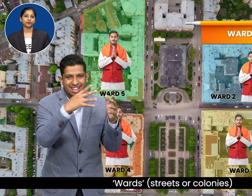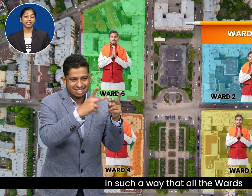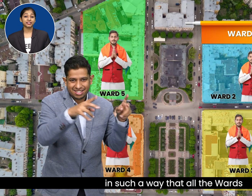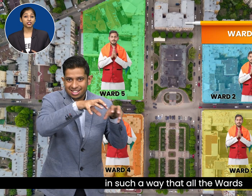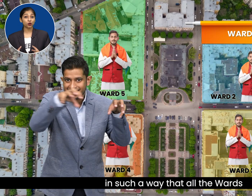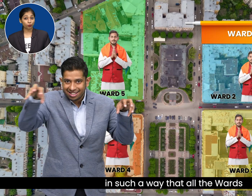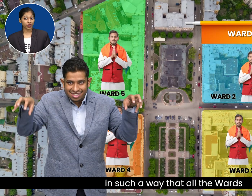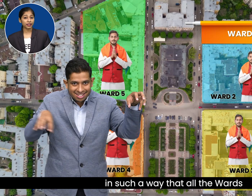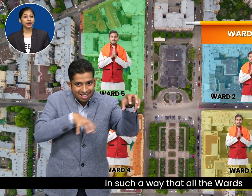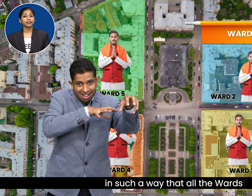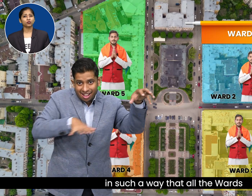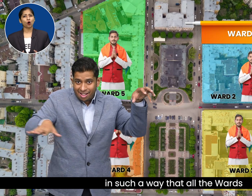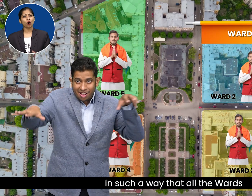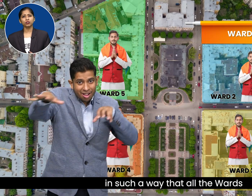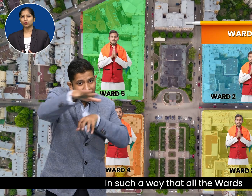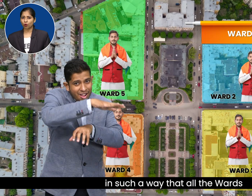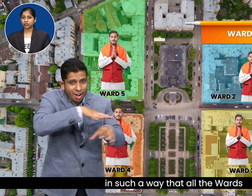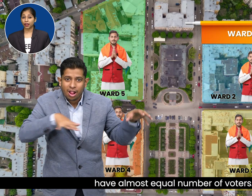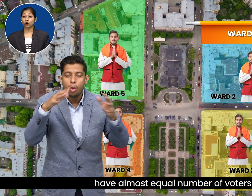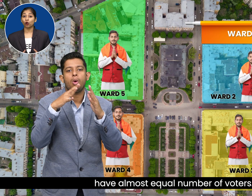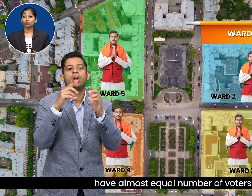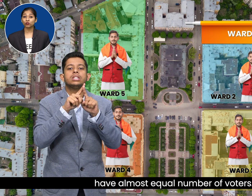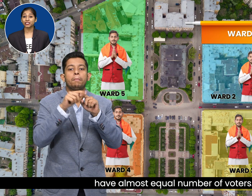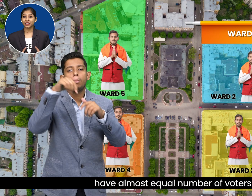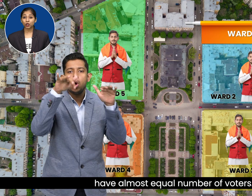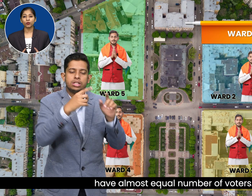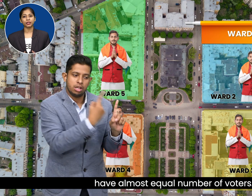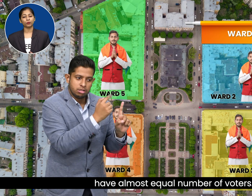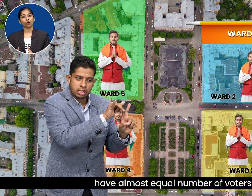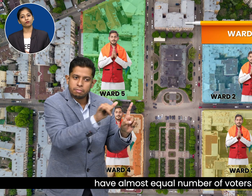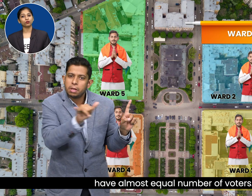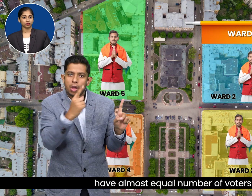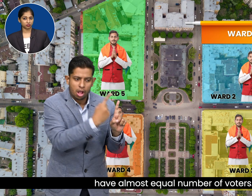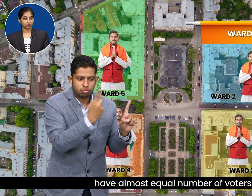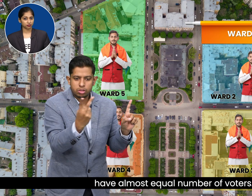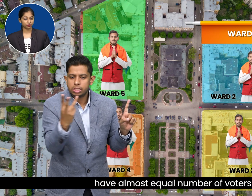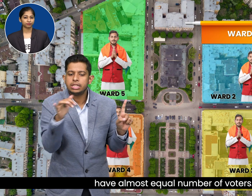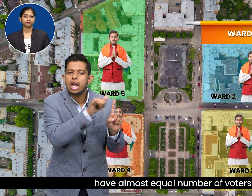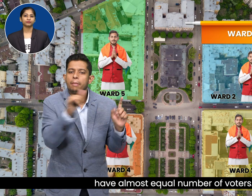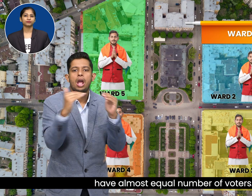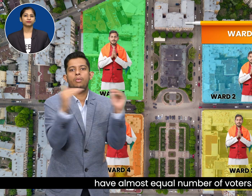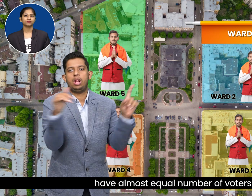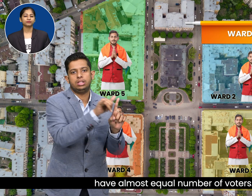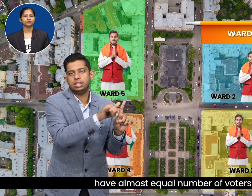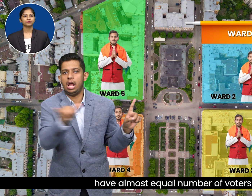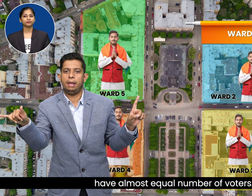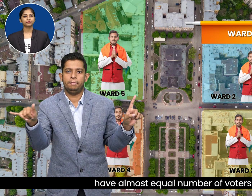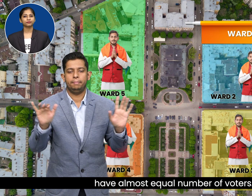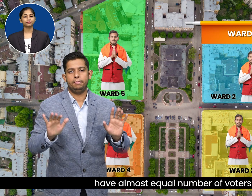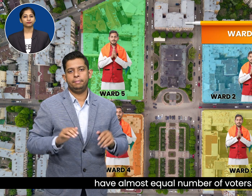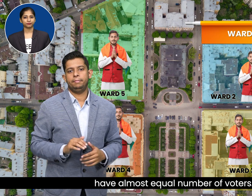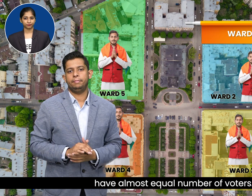colonies, in such a way that all the wards have almost equal number of voters.